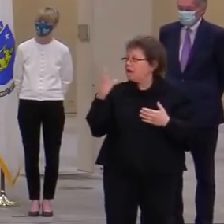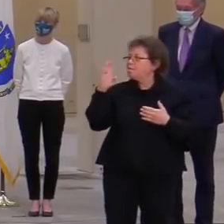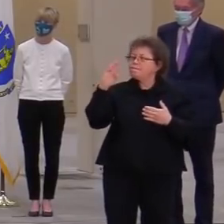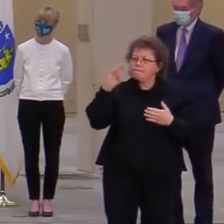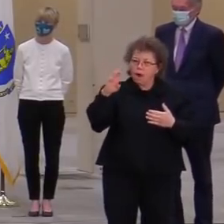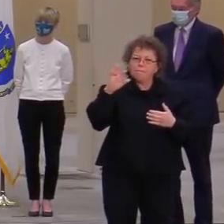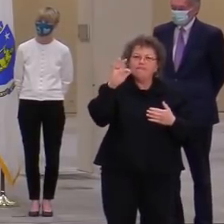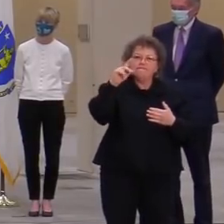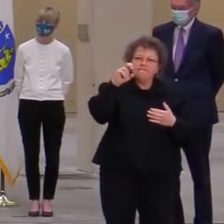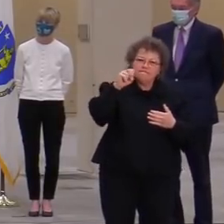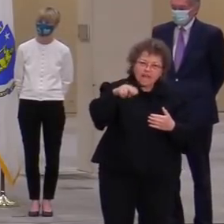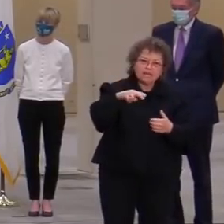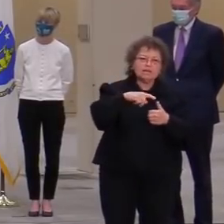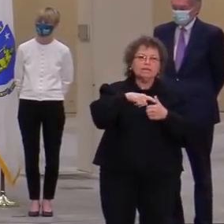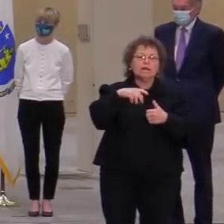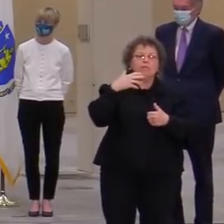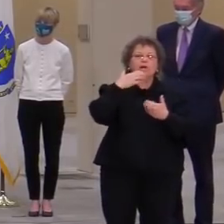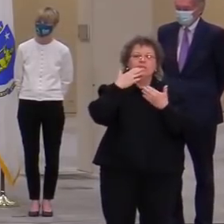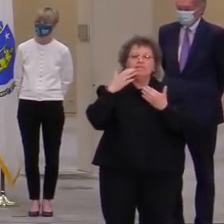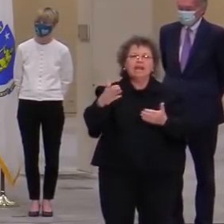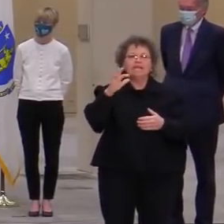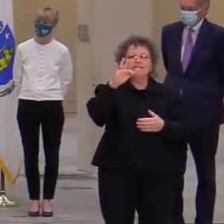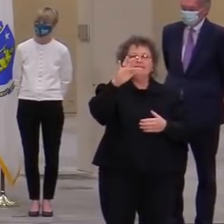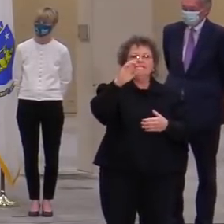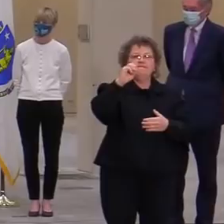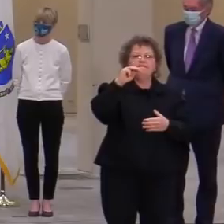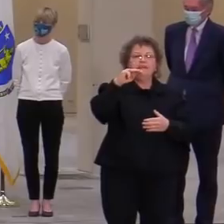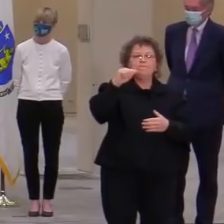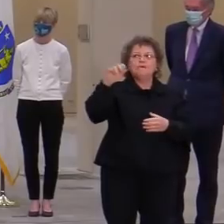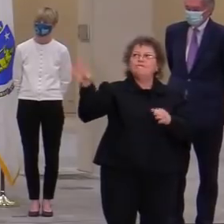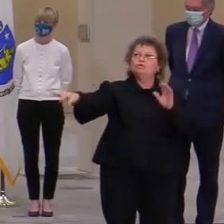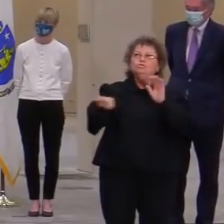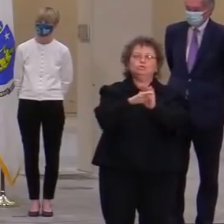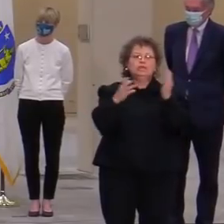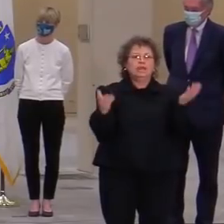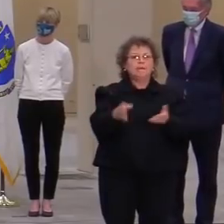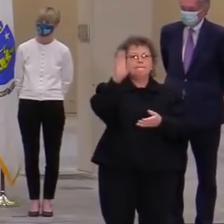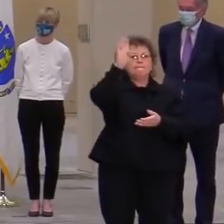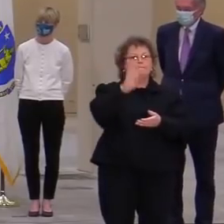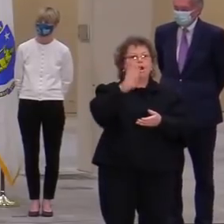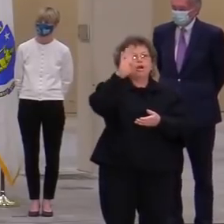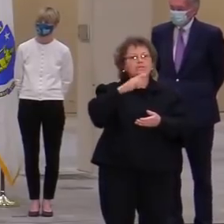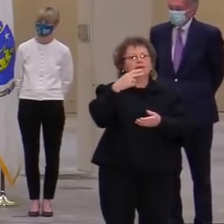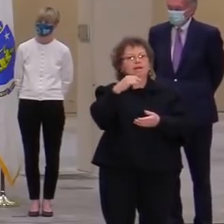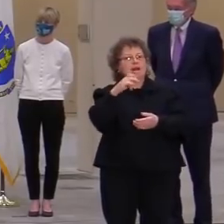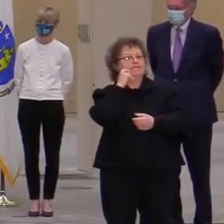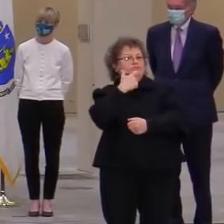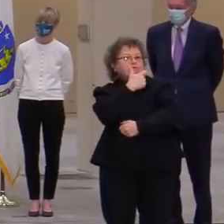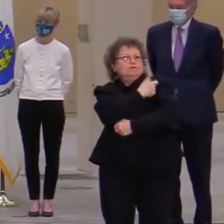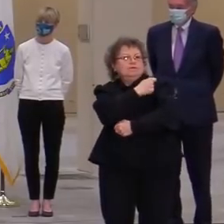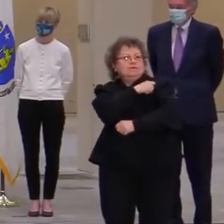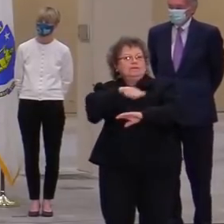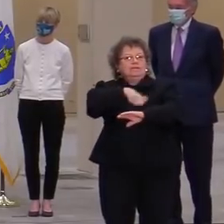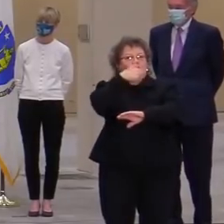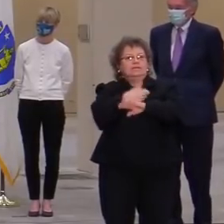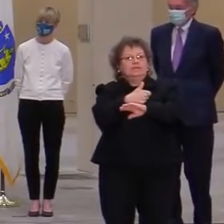FEMA for their selection of Boston. I want to thank again the governor and his